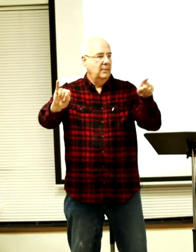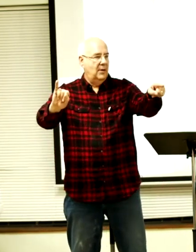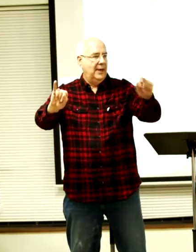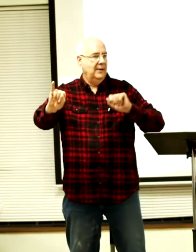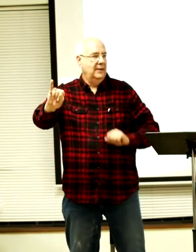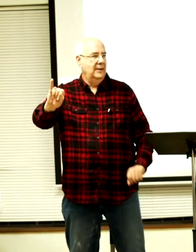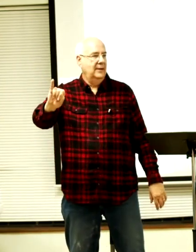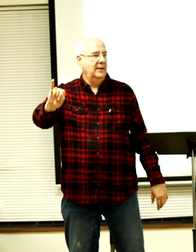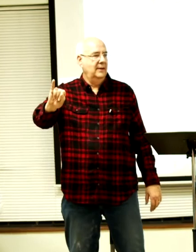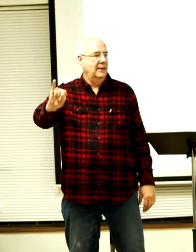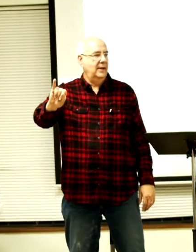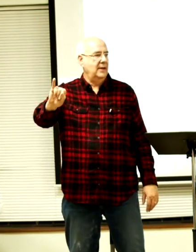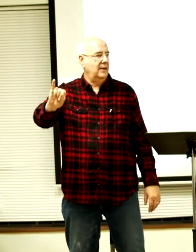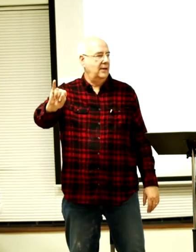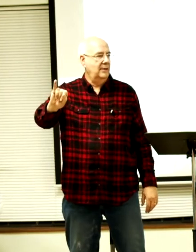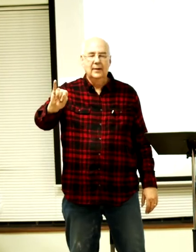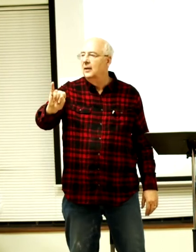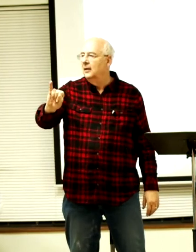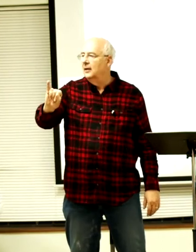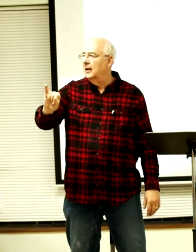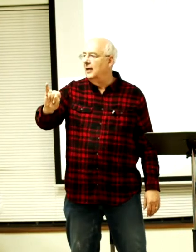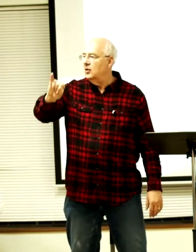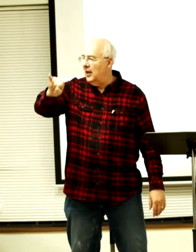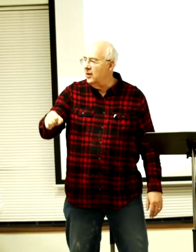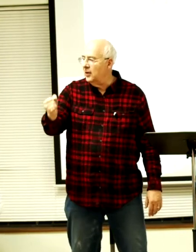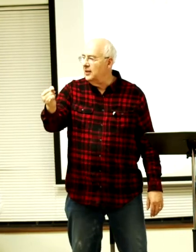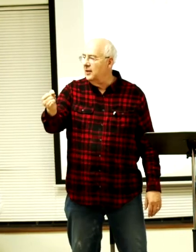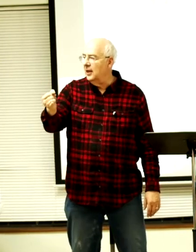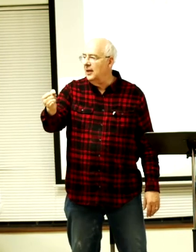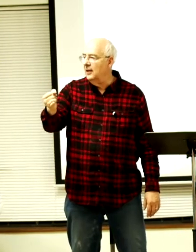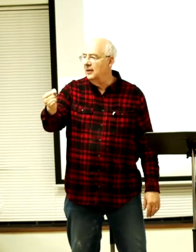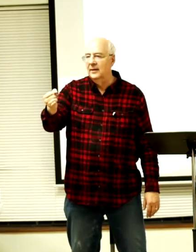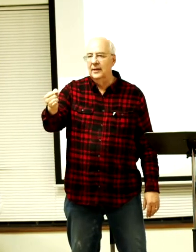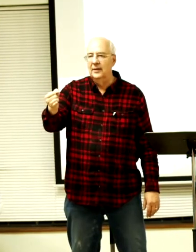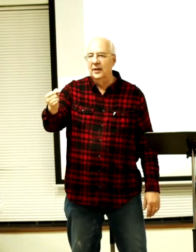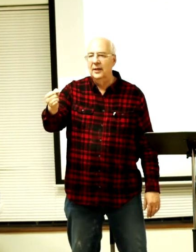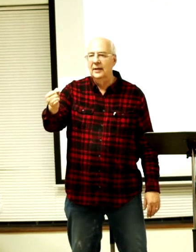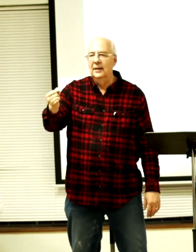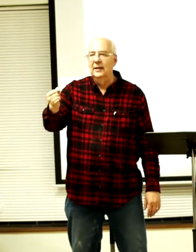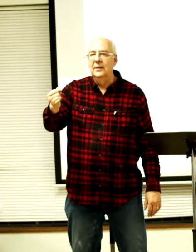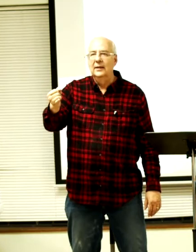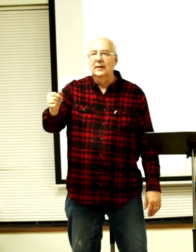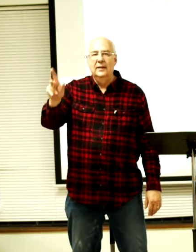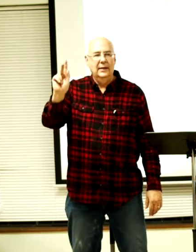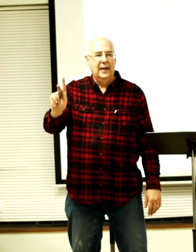Palm out. There you go. Okay, J, you trace the J. All right, J.